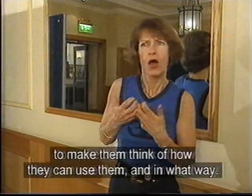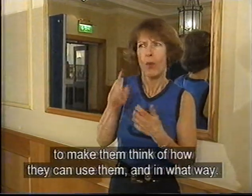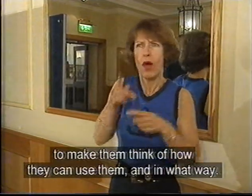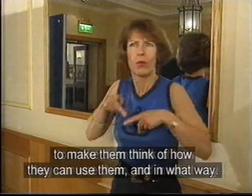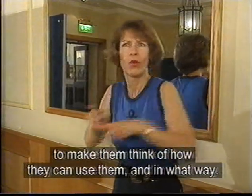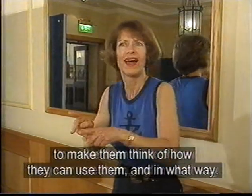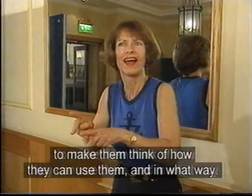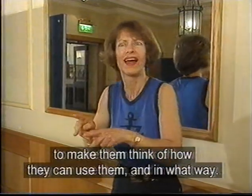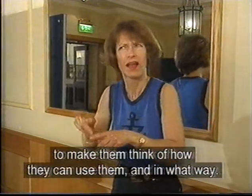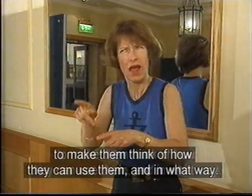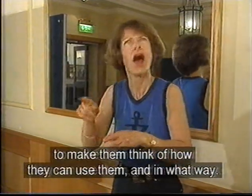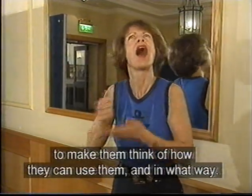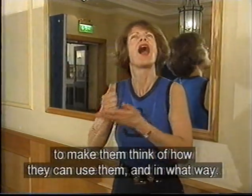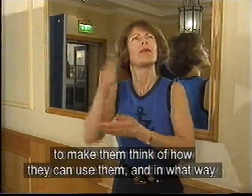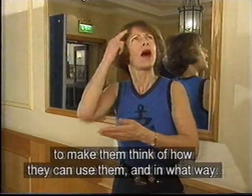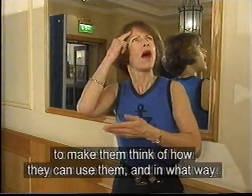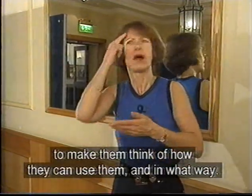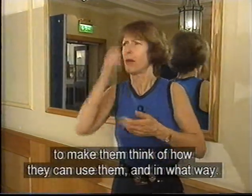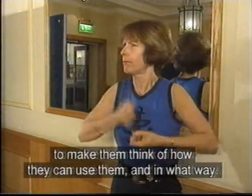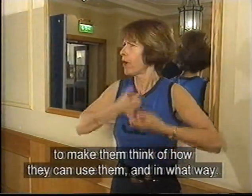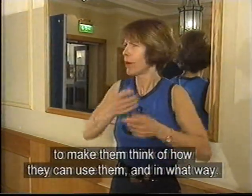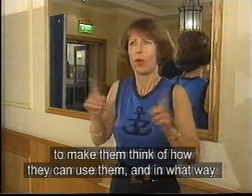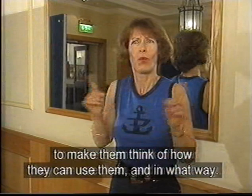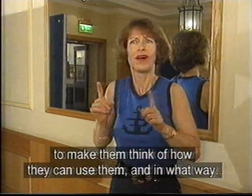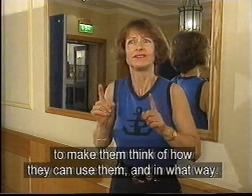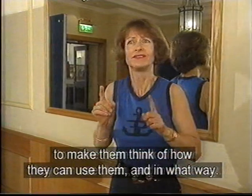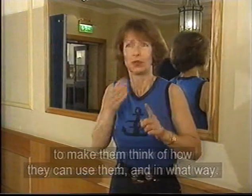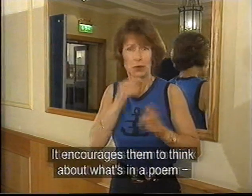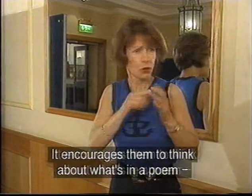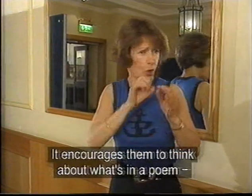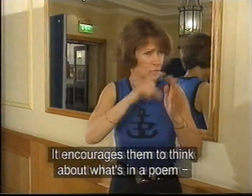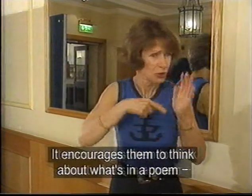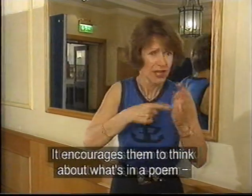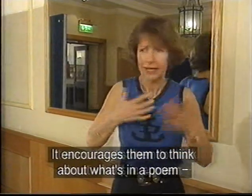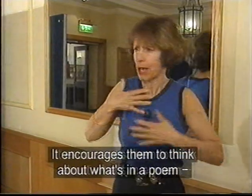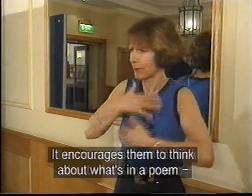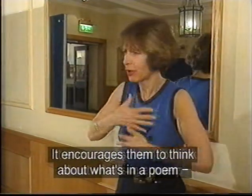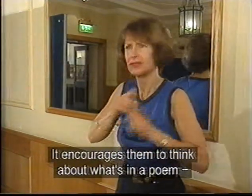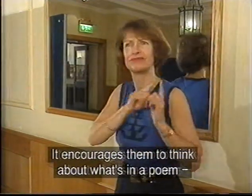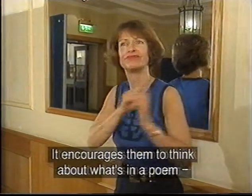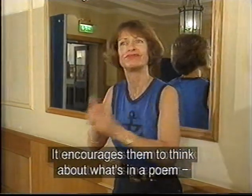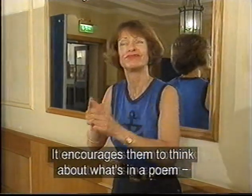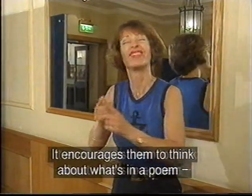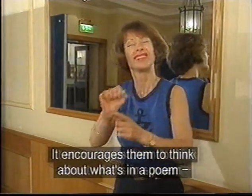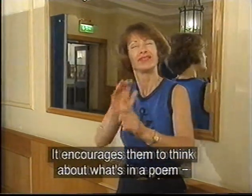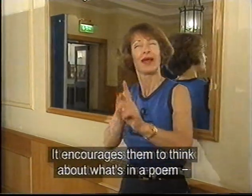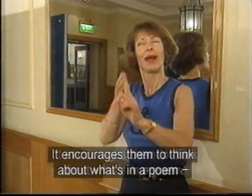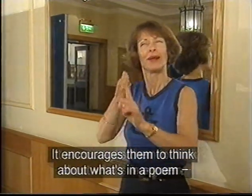them and in what way. It encourages them to think about what's in a poem. It can be objects,